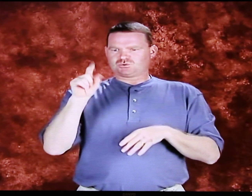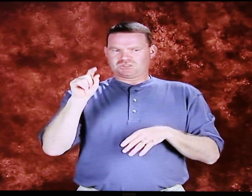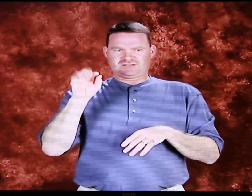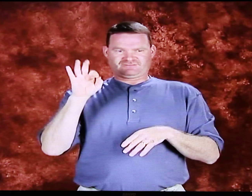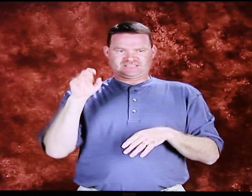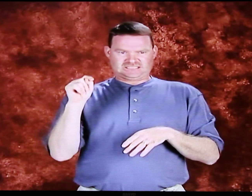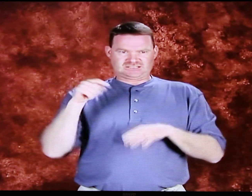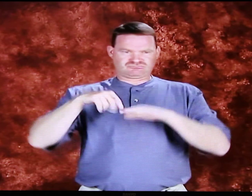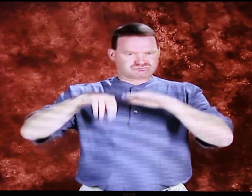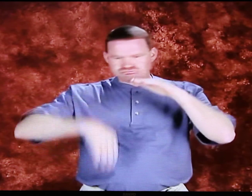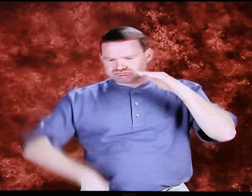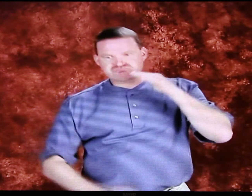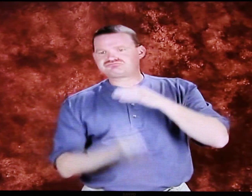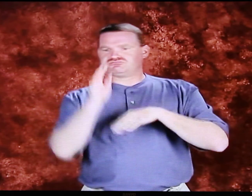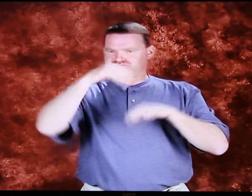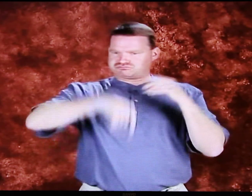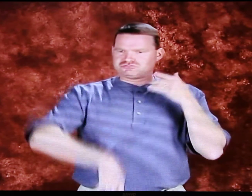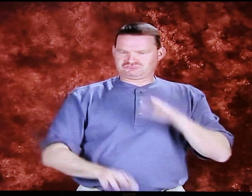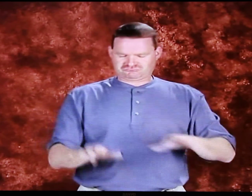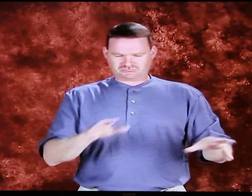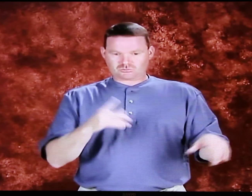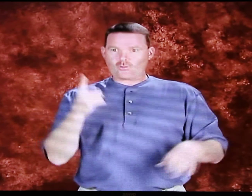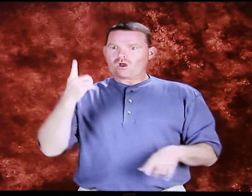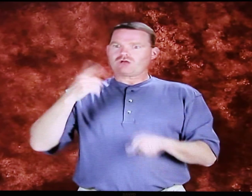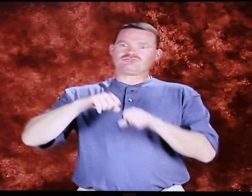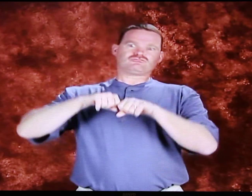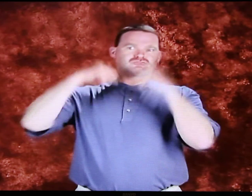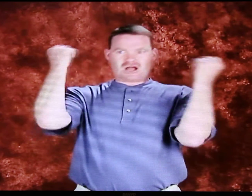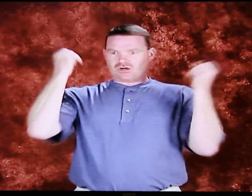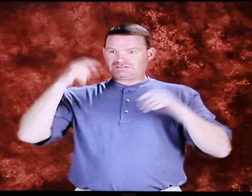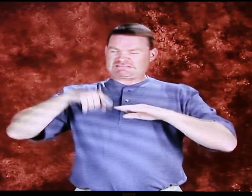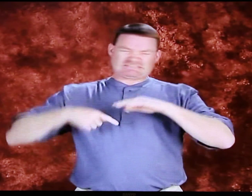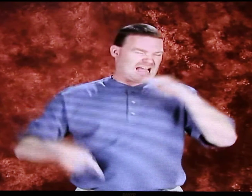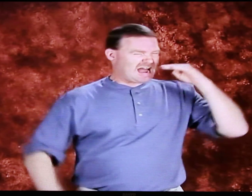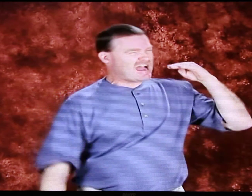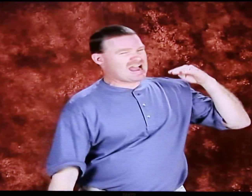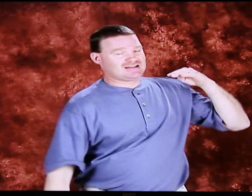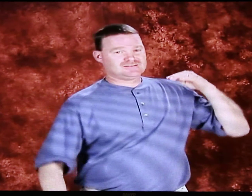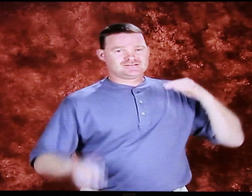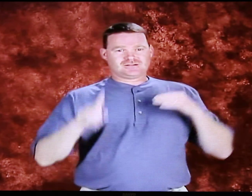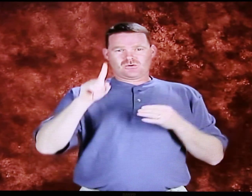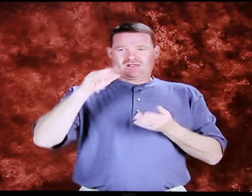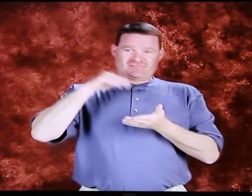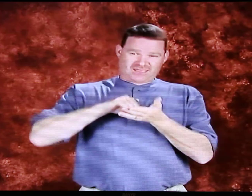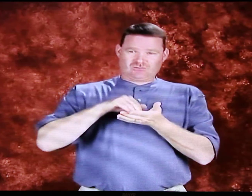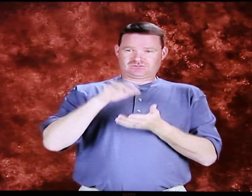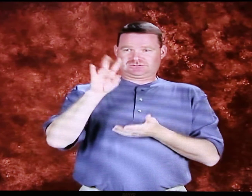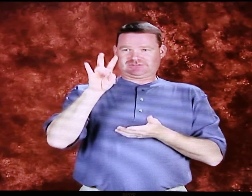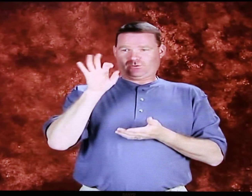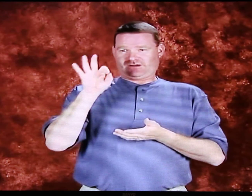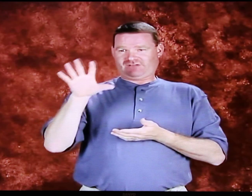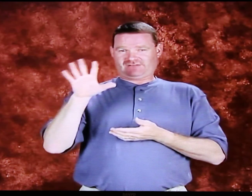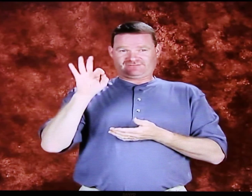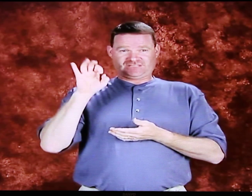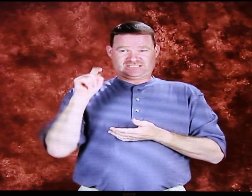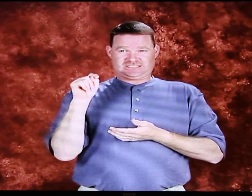swim to about 120 feet deep in the ocean. Now there's one record-breaking swim. It